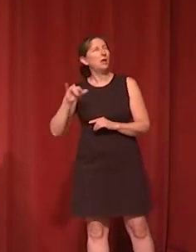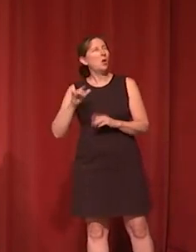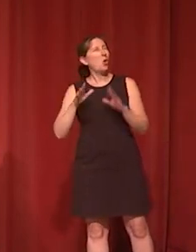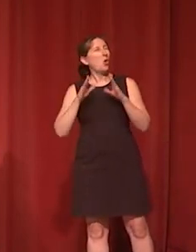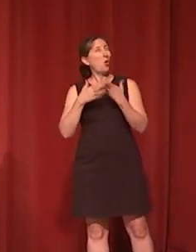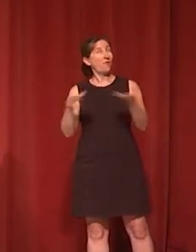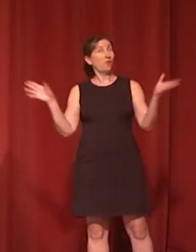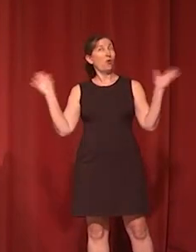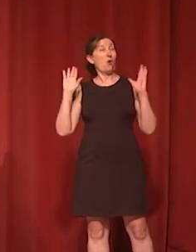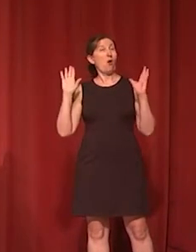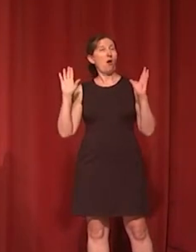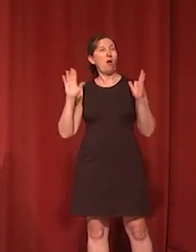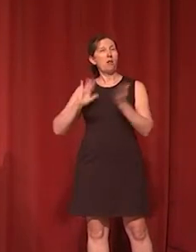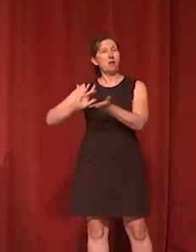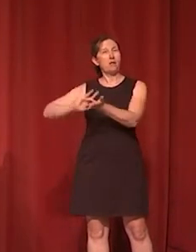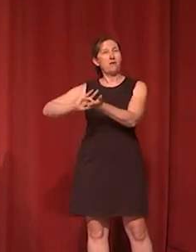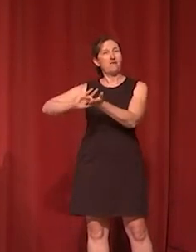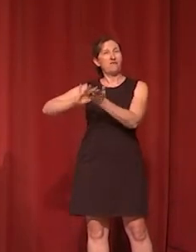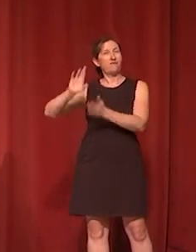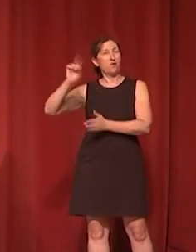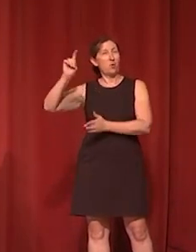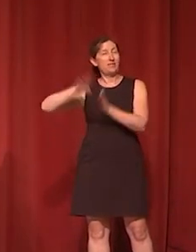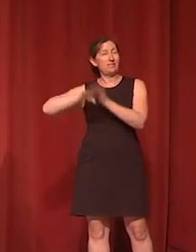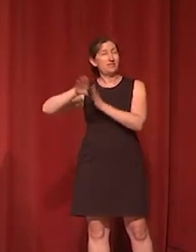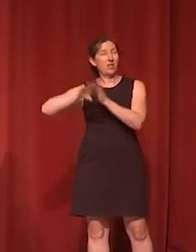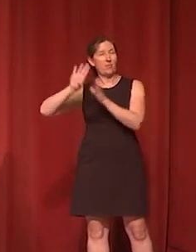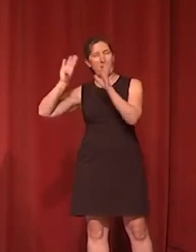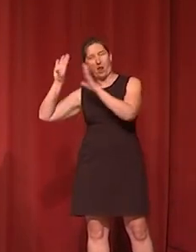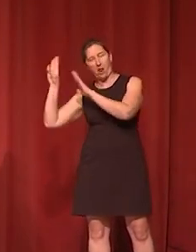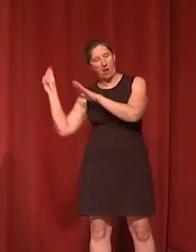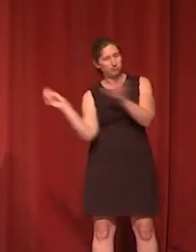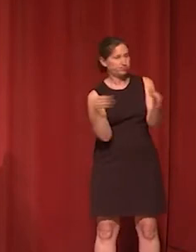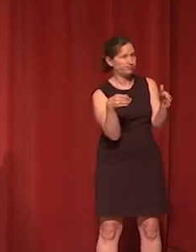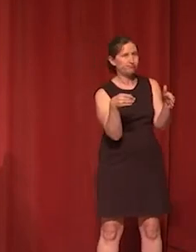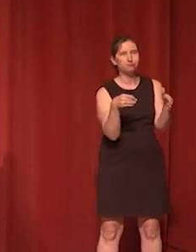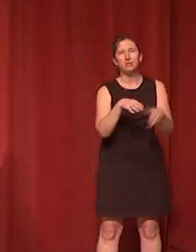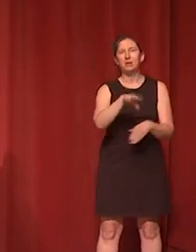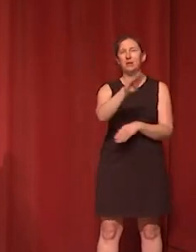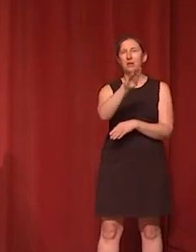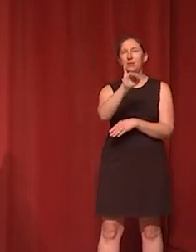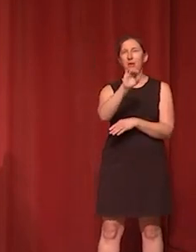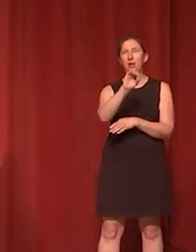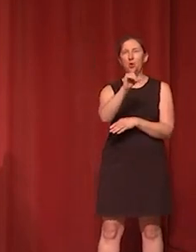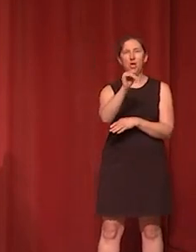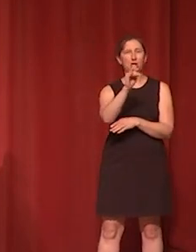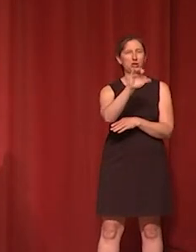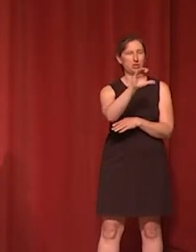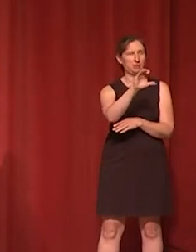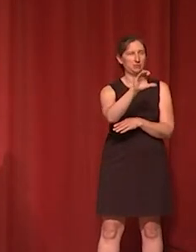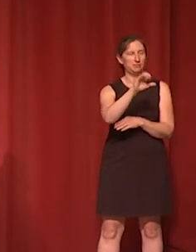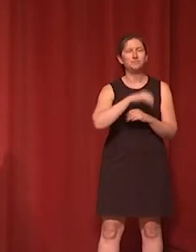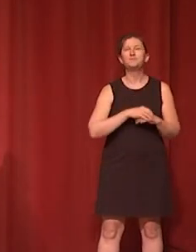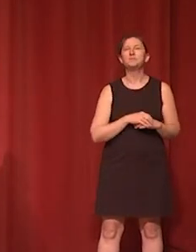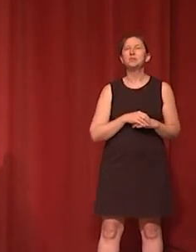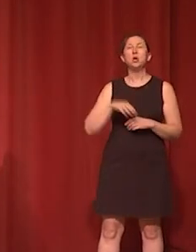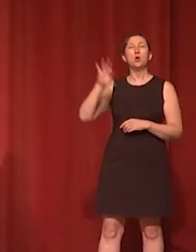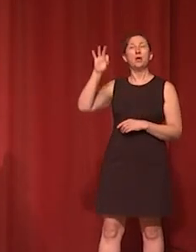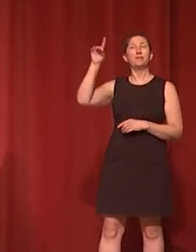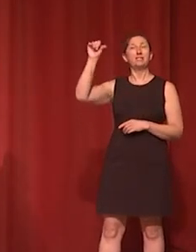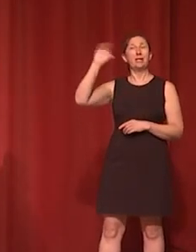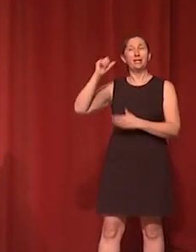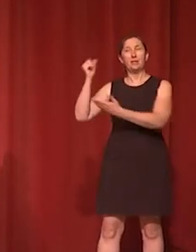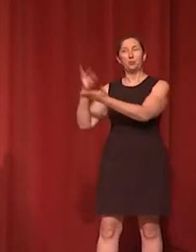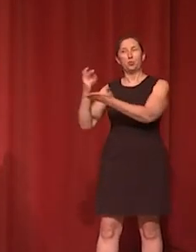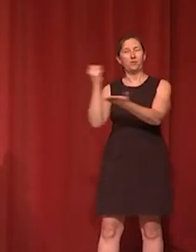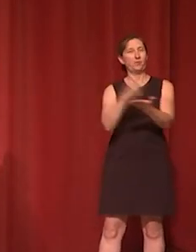really gone more to the biologic pathway. So the FDA has two pathways, you know, drugs, oral drugs, biologic pathway that they make